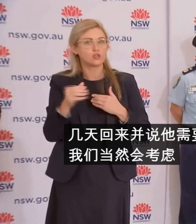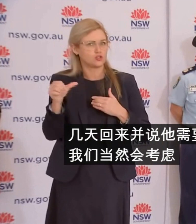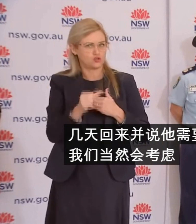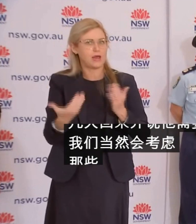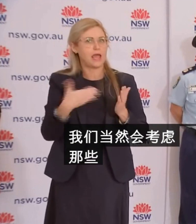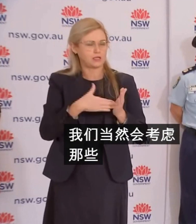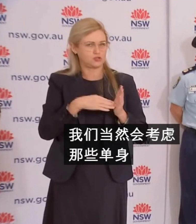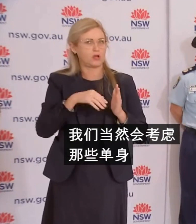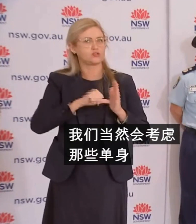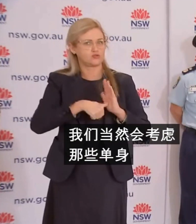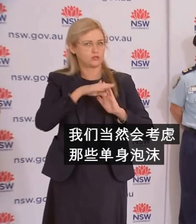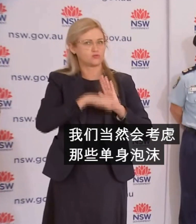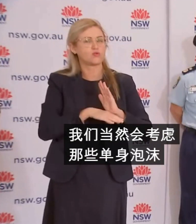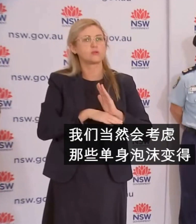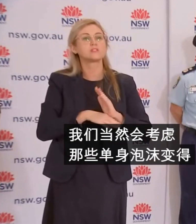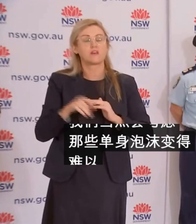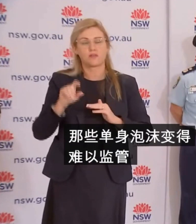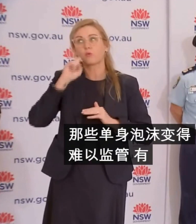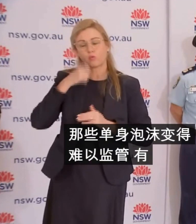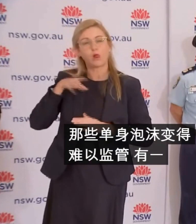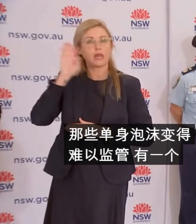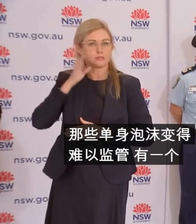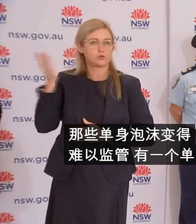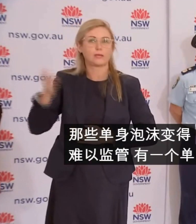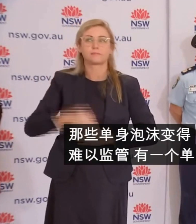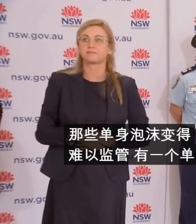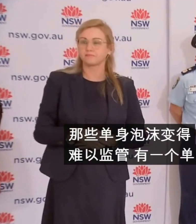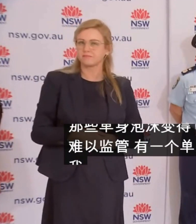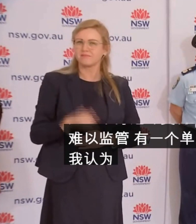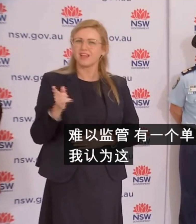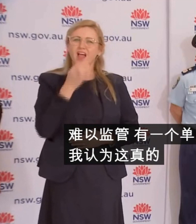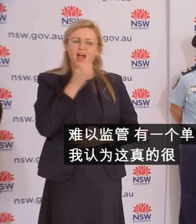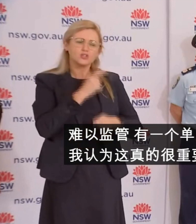Has the singles bubble become too hard to police? The singles